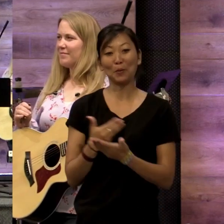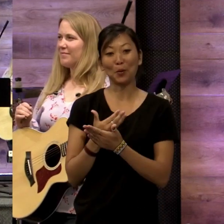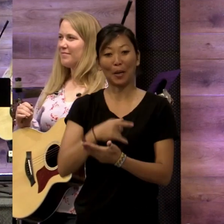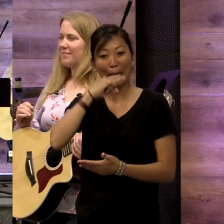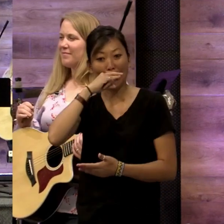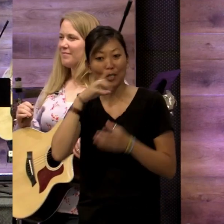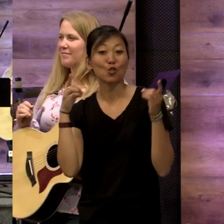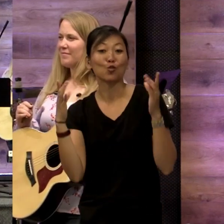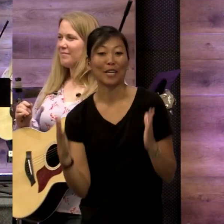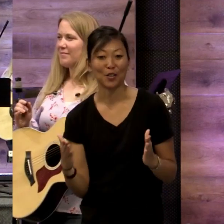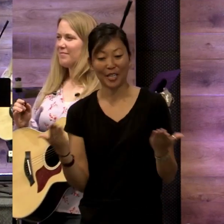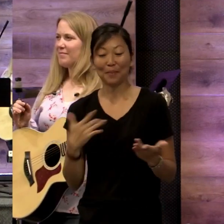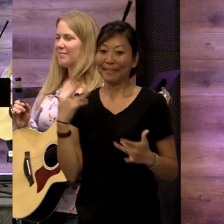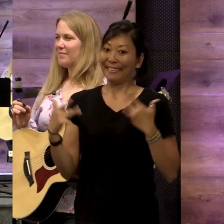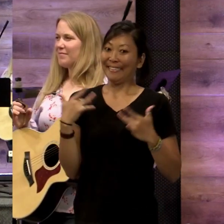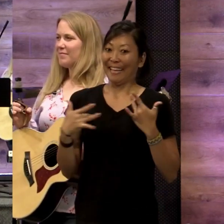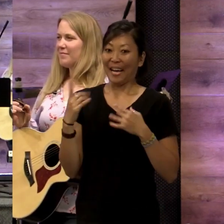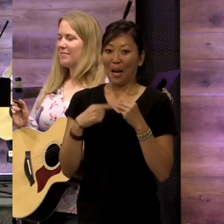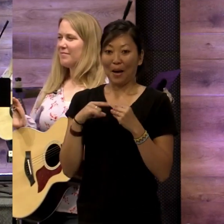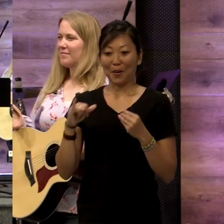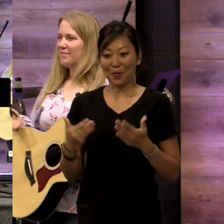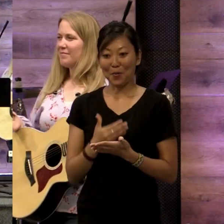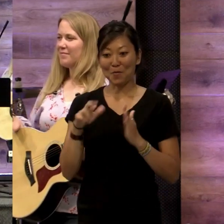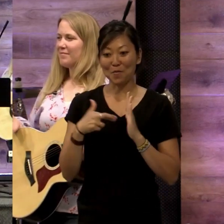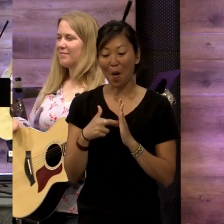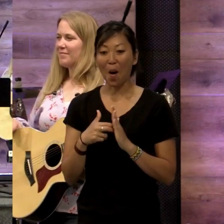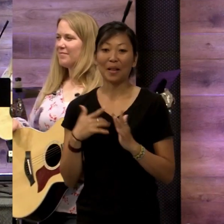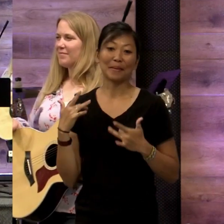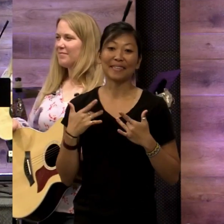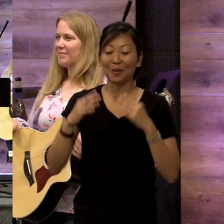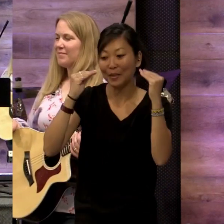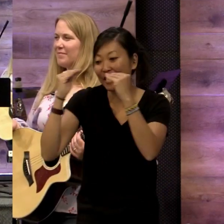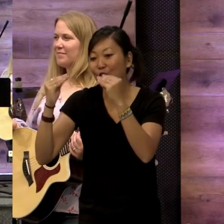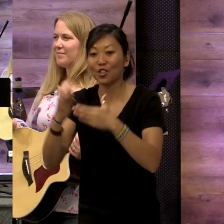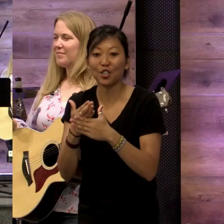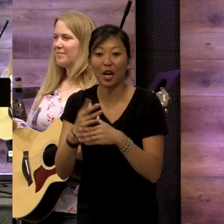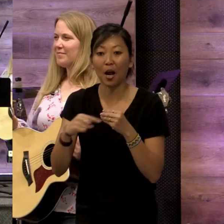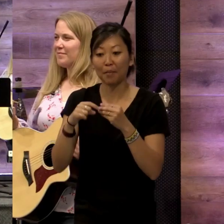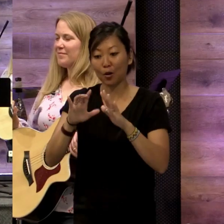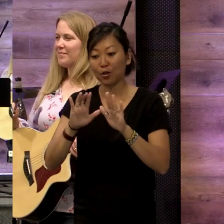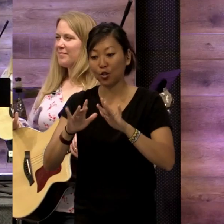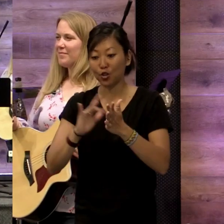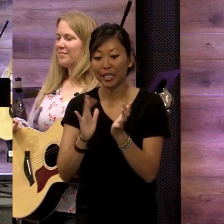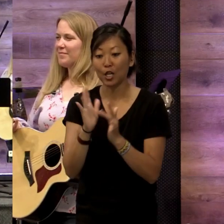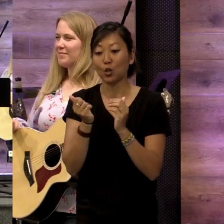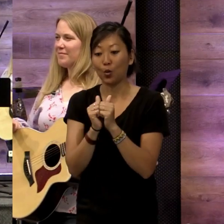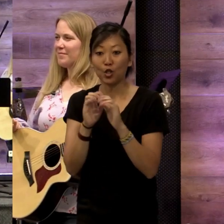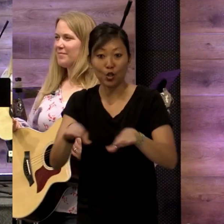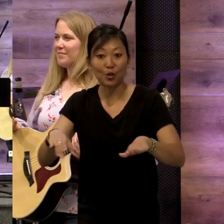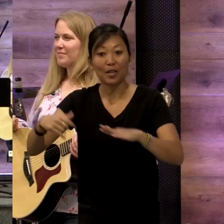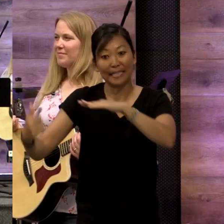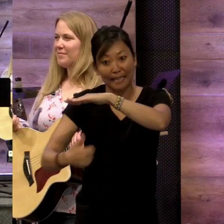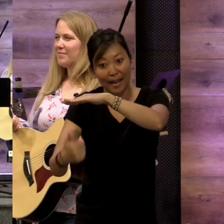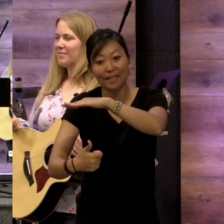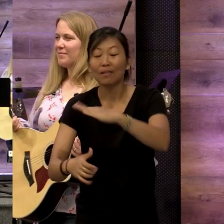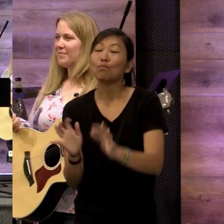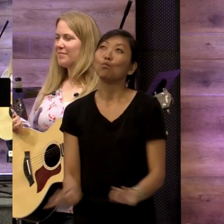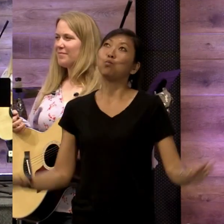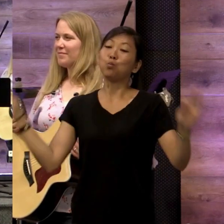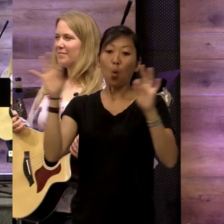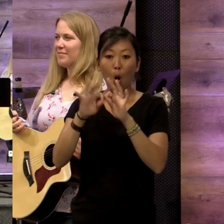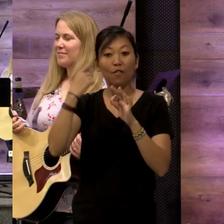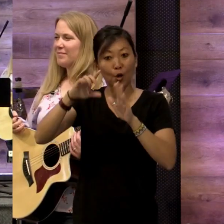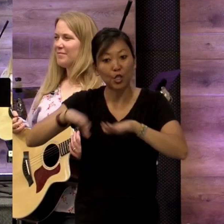am the new kids director here, and I'm super excited about this role. I can't wait to teach and share more about Jesus to all the kiddos downstairs. It's